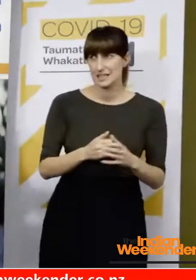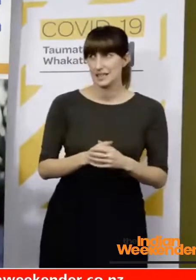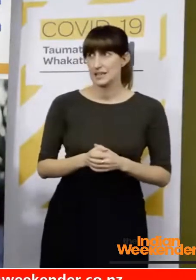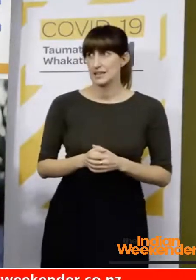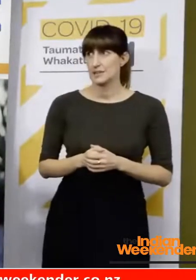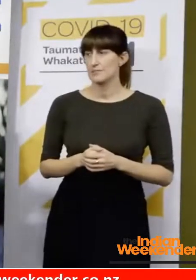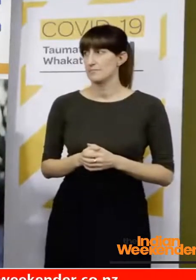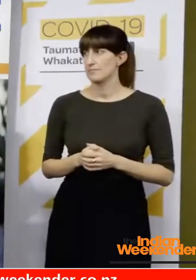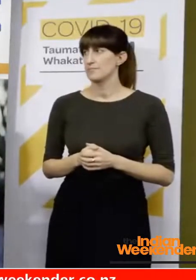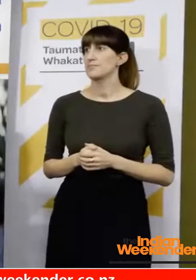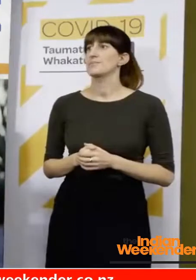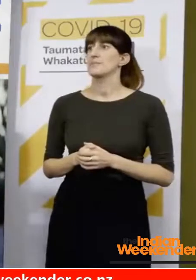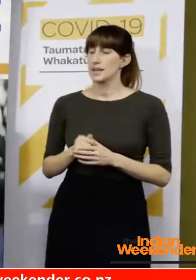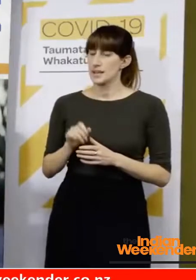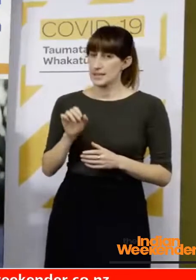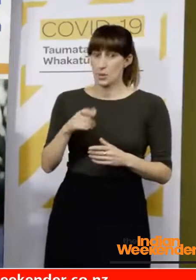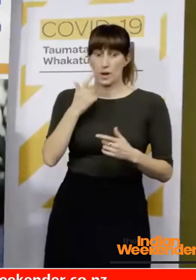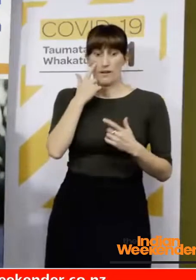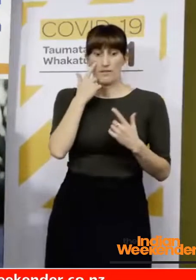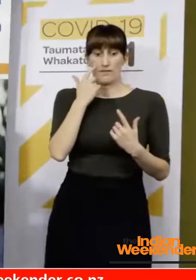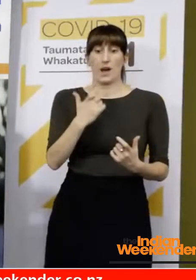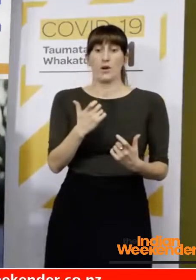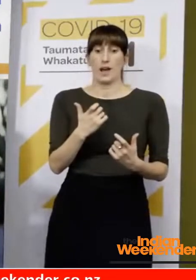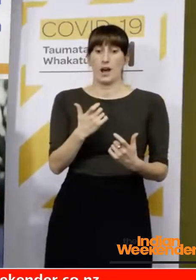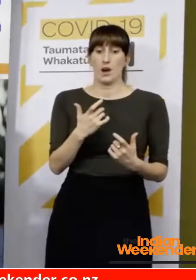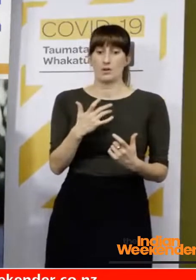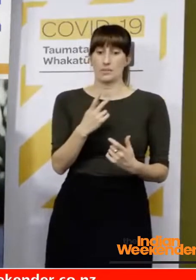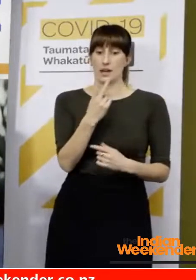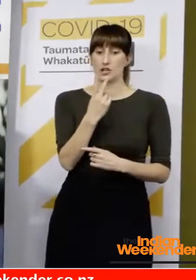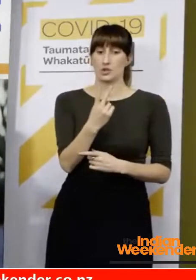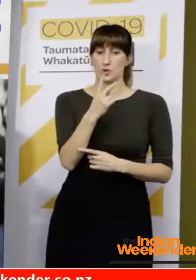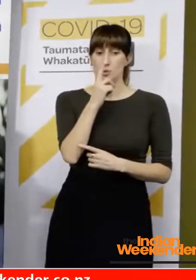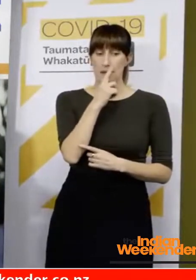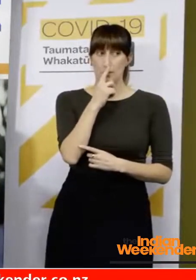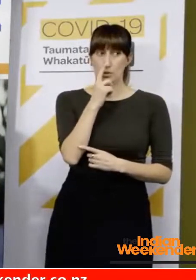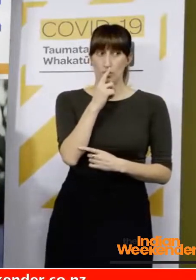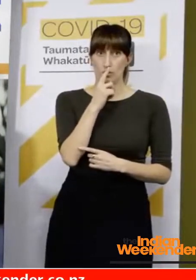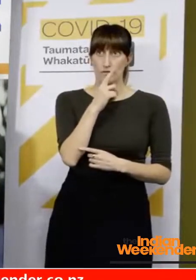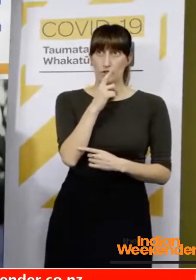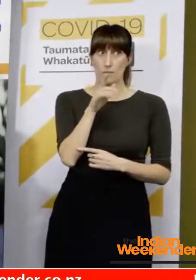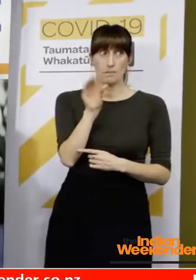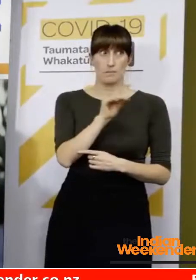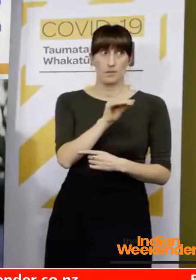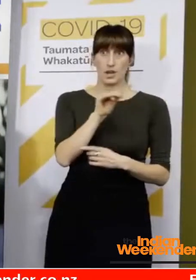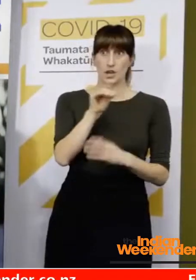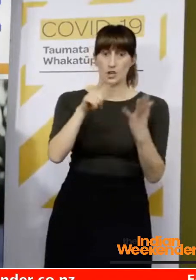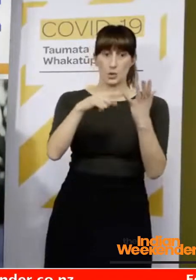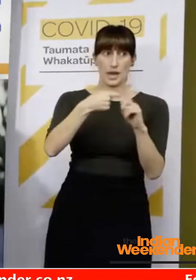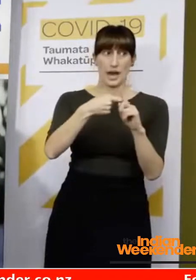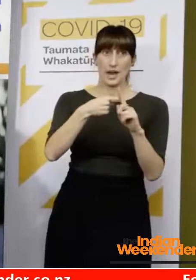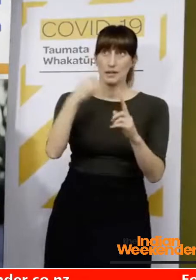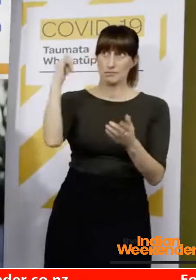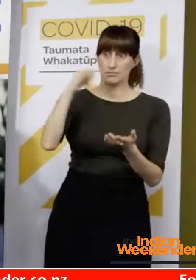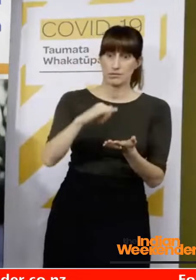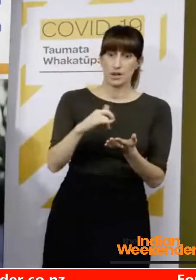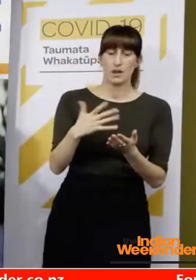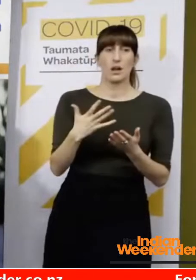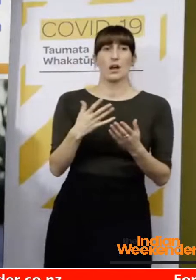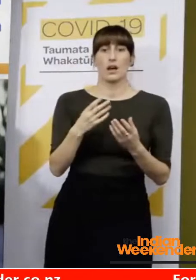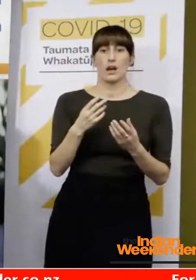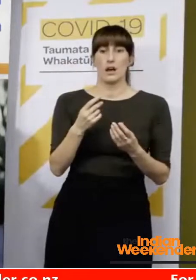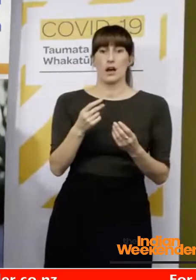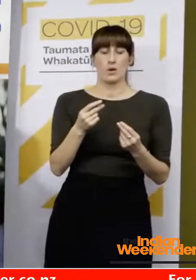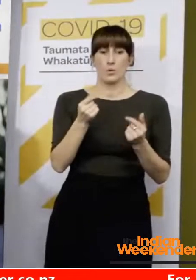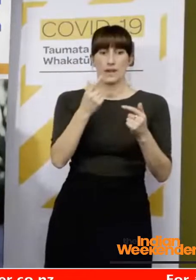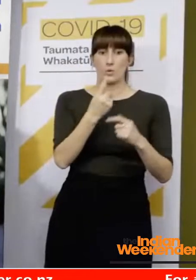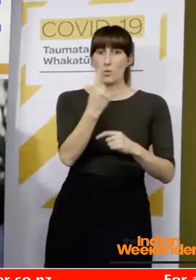that was what I made clear. As soon as I found 2.5 months about at home the 2 working, and cases on the just decided to 16th, return back to Melbourne within to my a proper very short job. period of time,